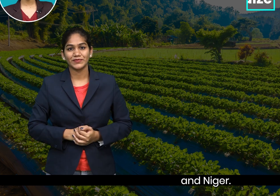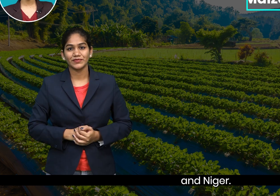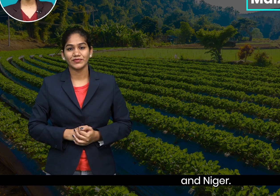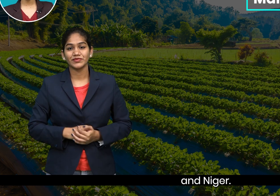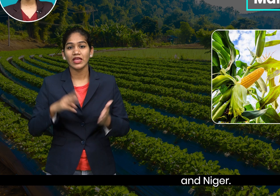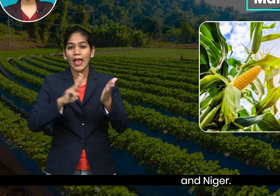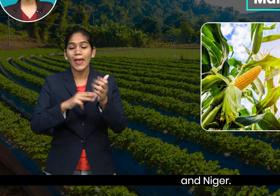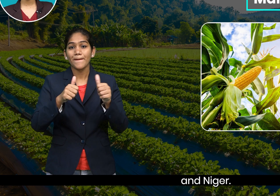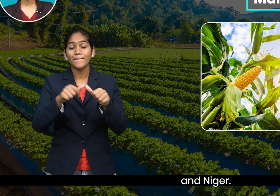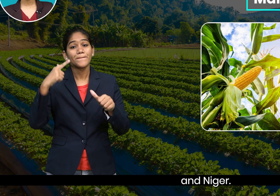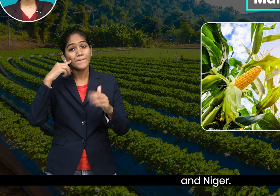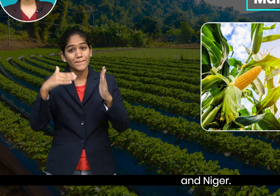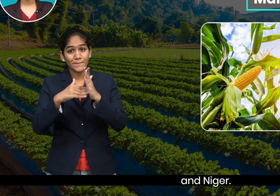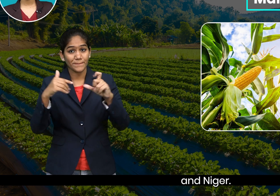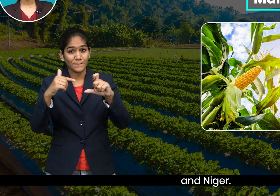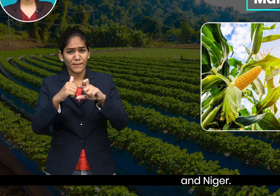Maize.